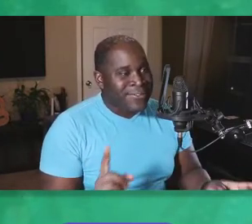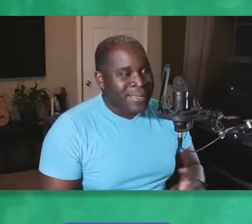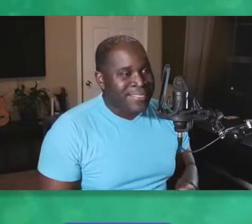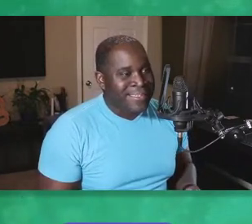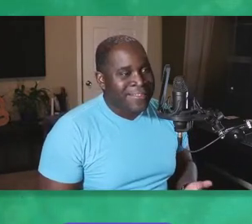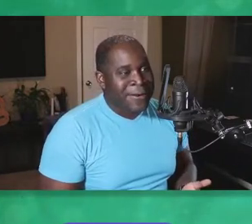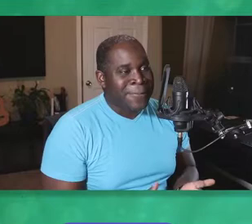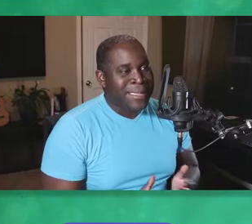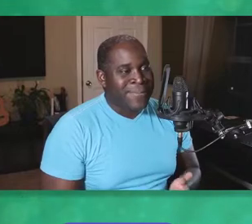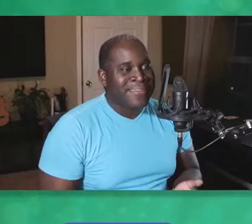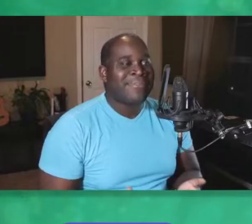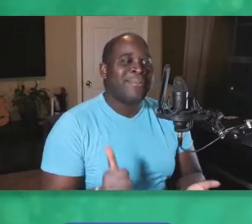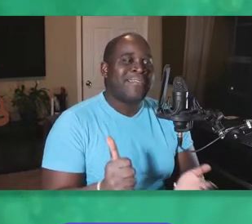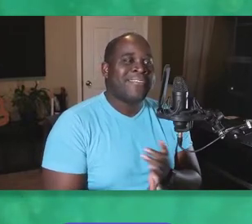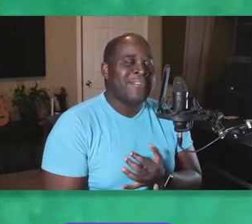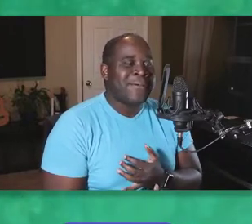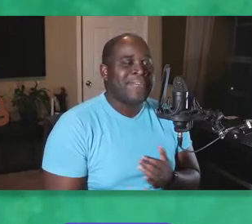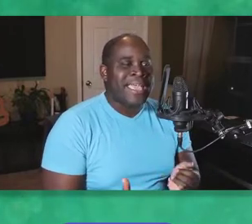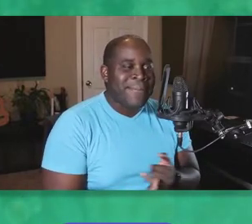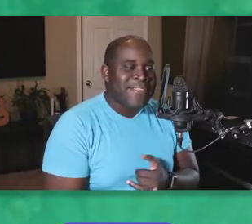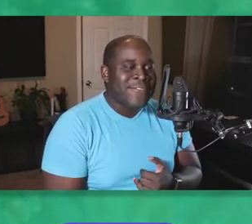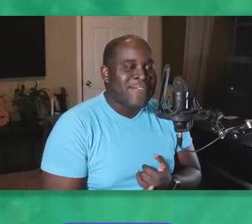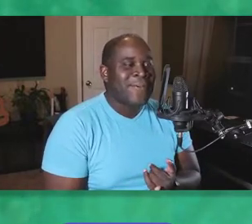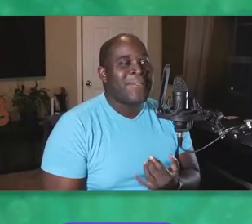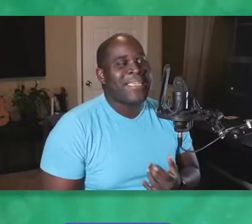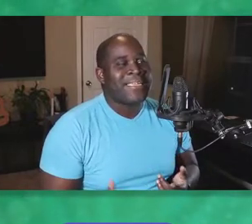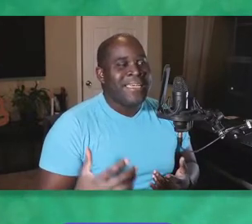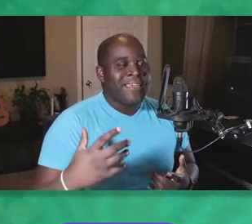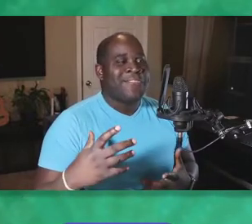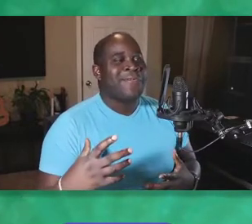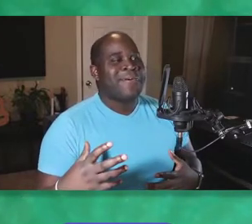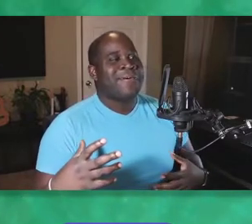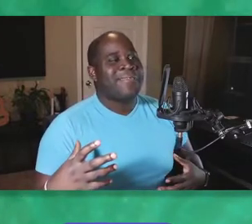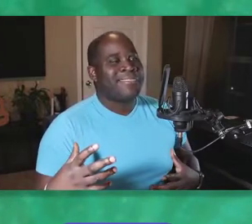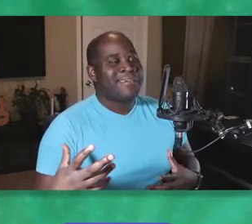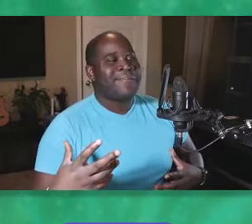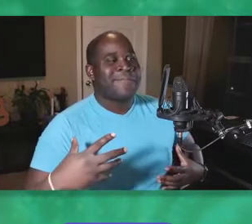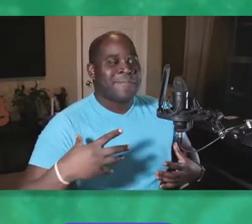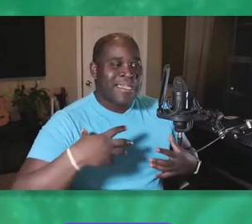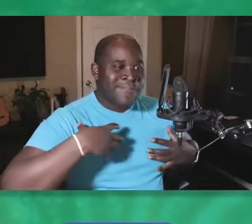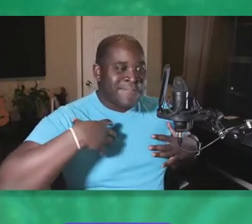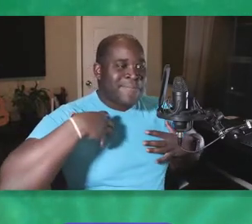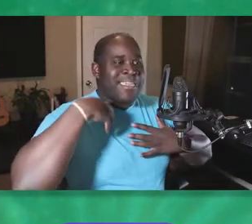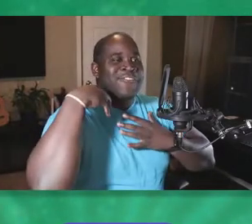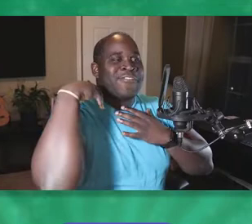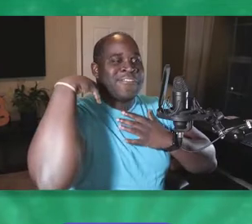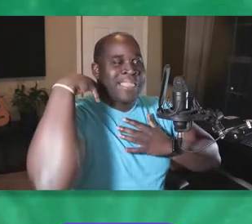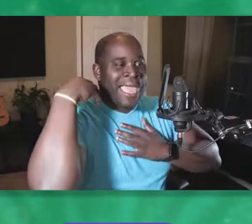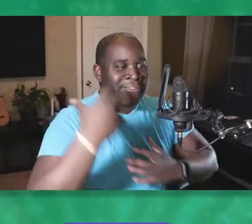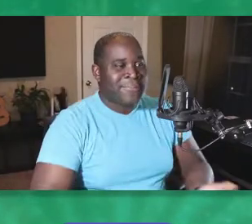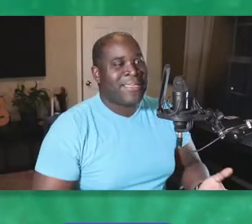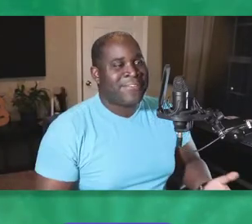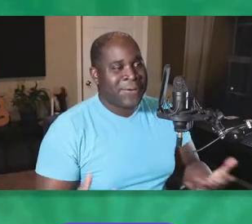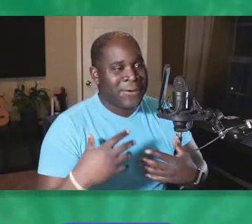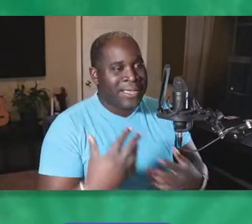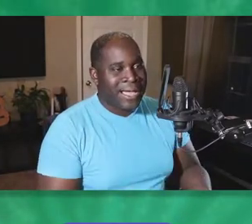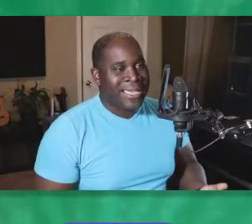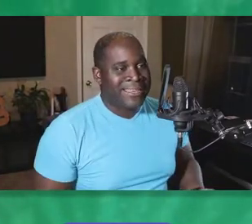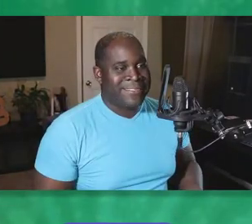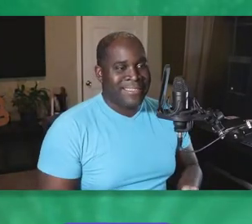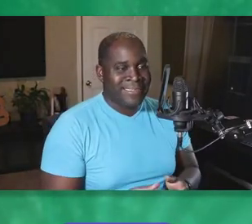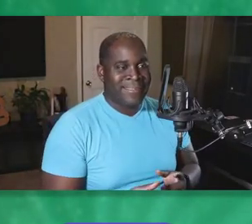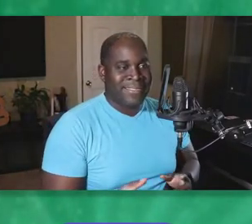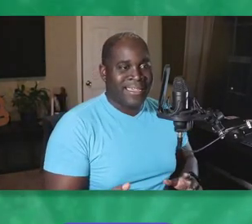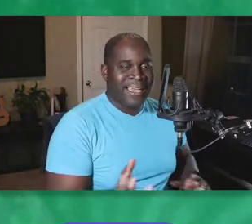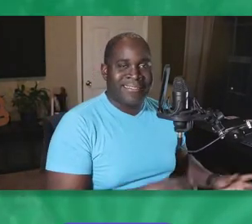of in-between things that aren't being missed. Plus, you know, it's an animation. So, like, the vivacious aspects are